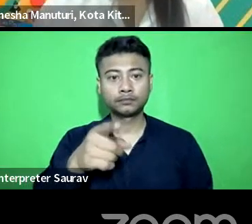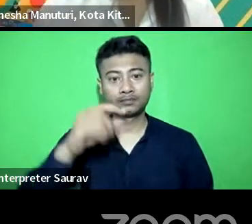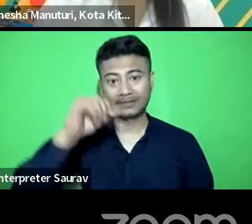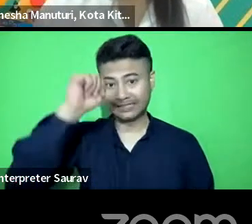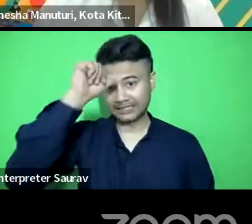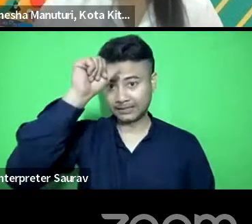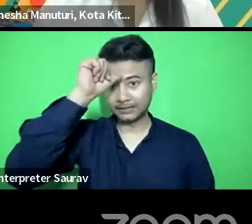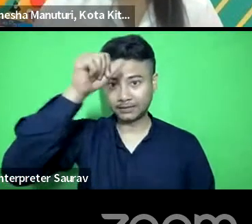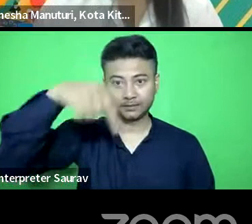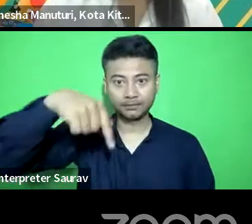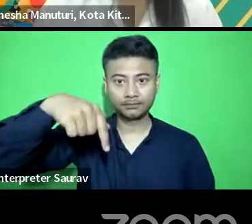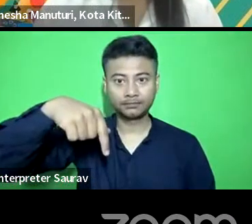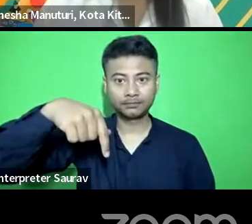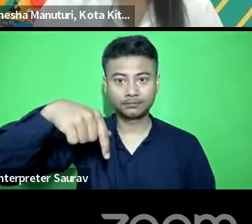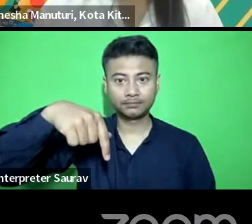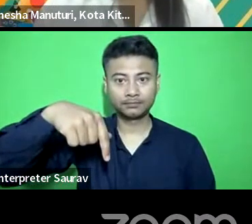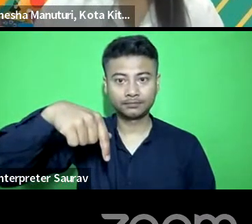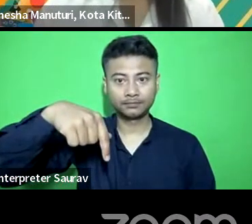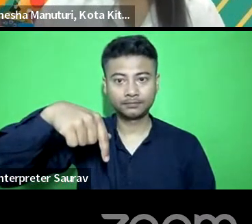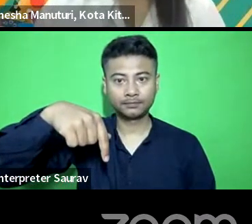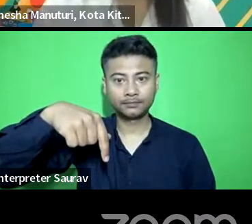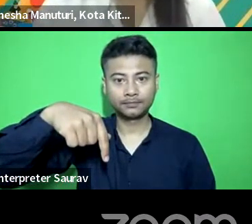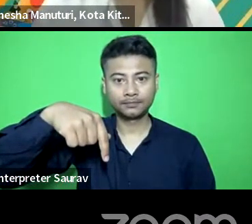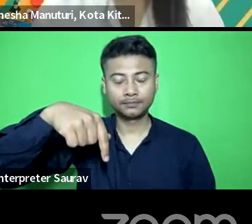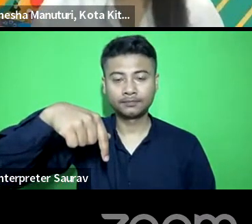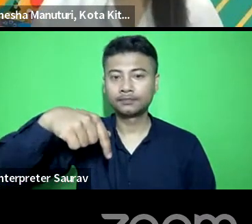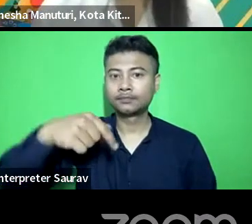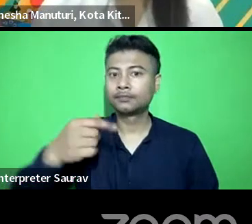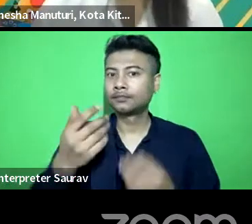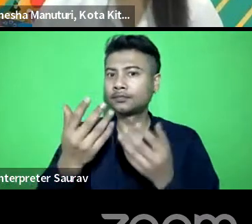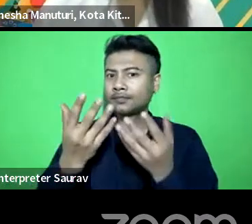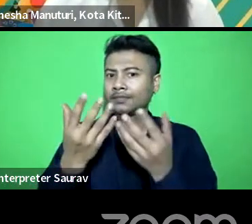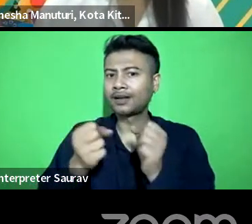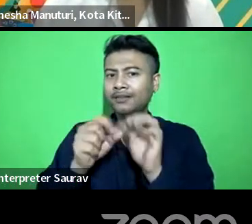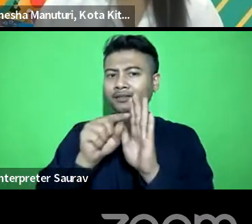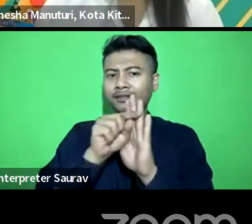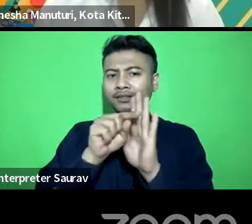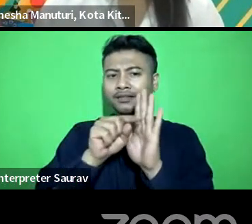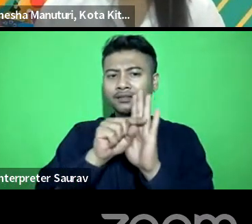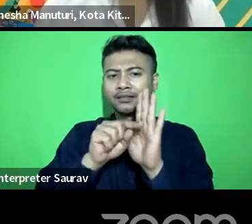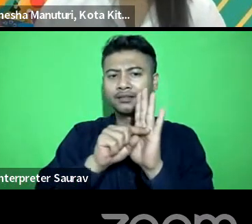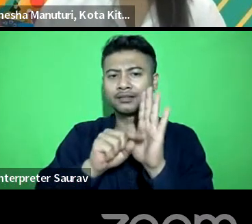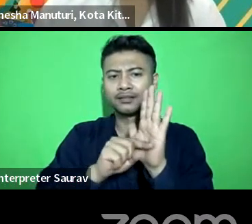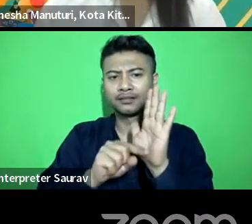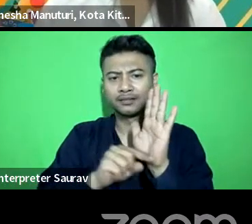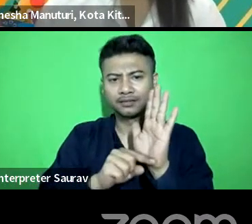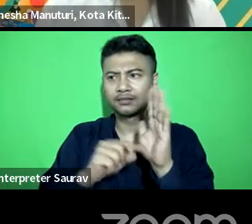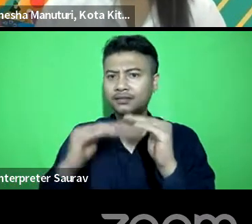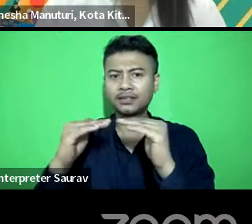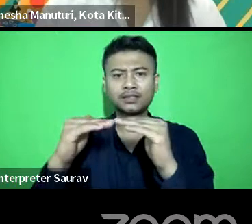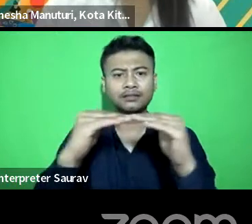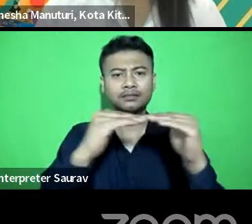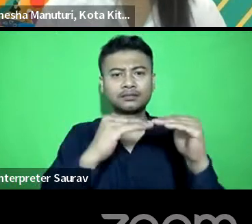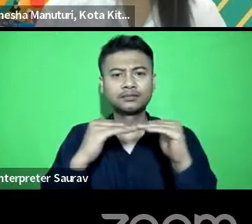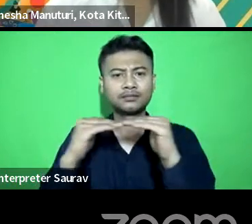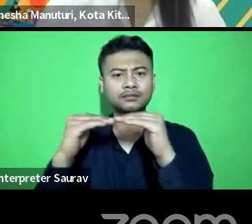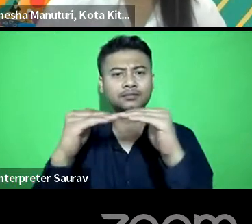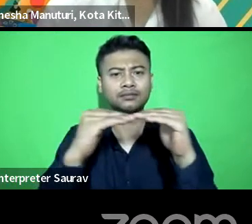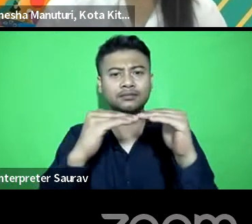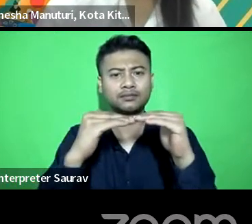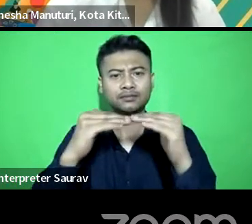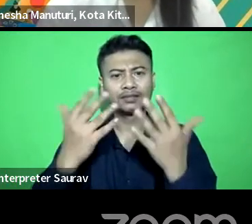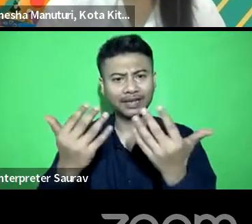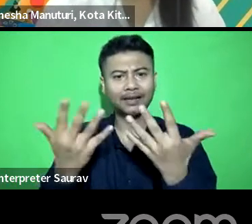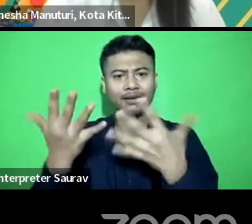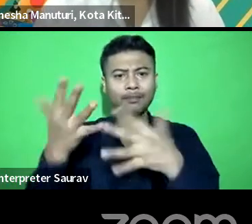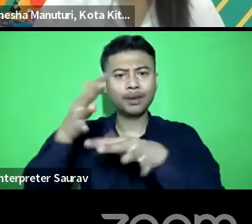Because if you now there is enough standard which will apply in an Indian context. Now the focus has to be, like